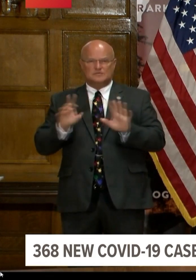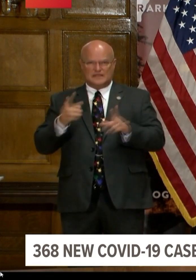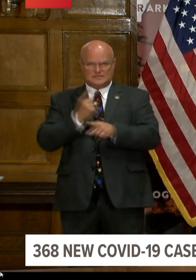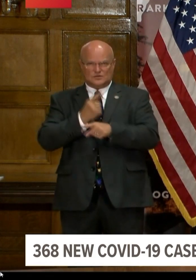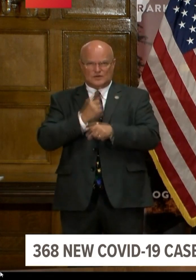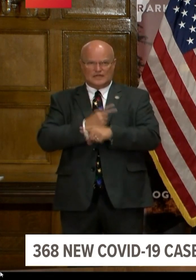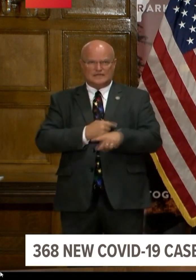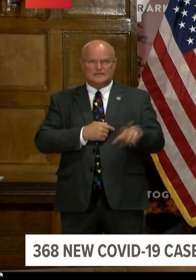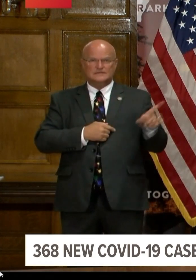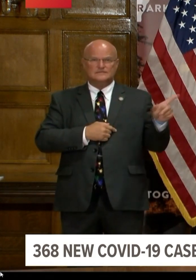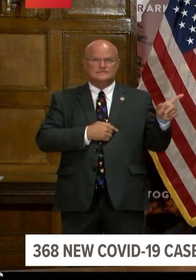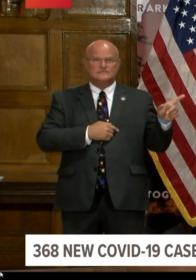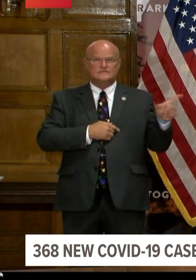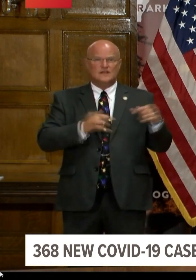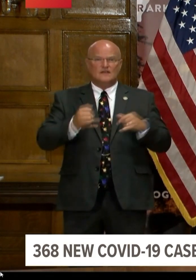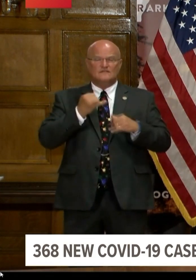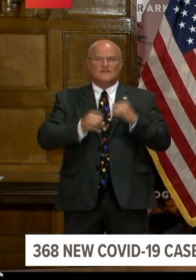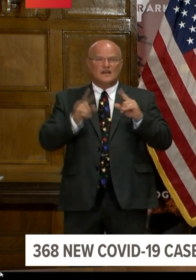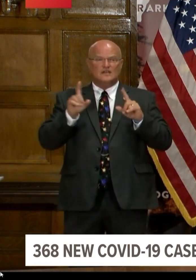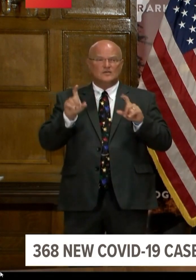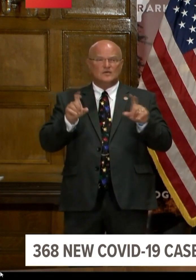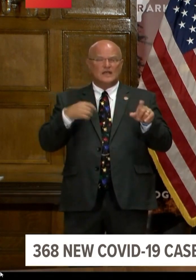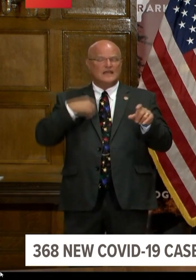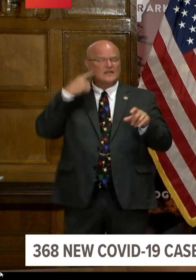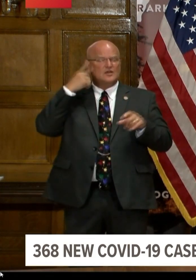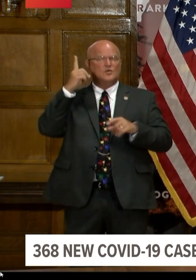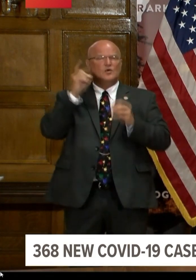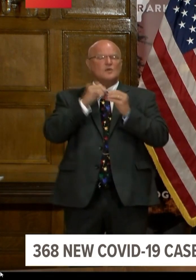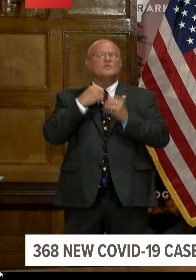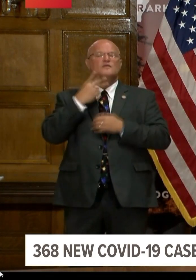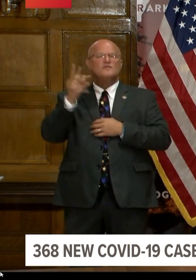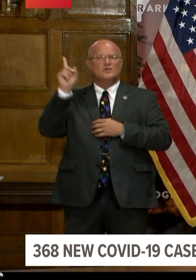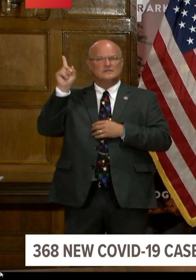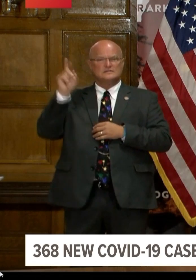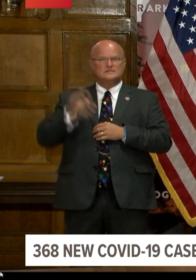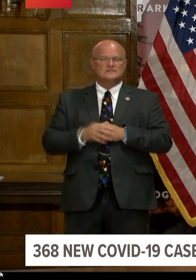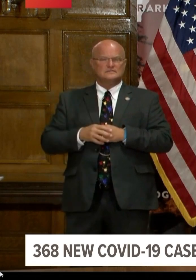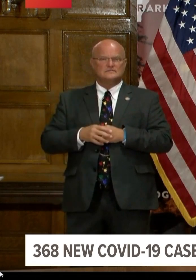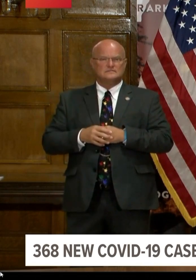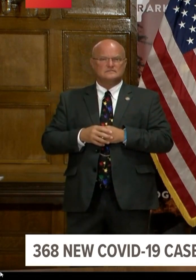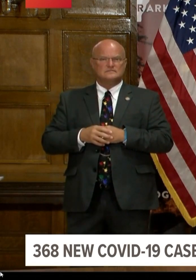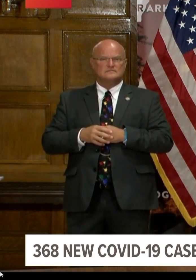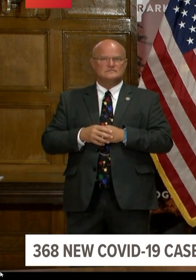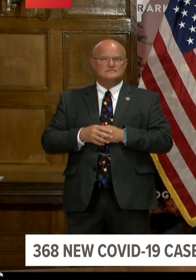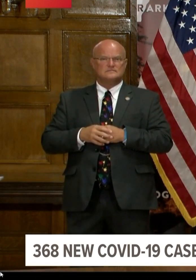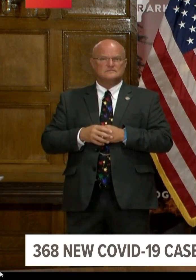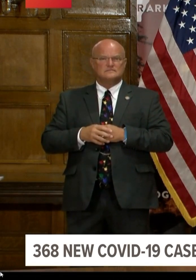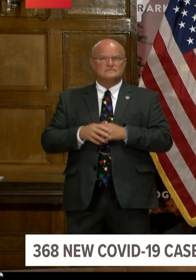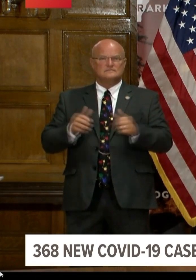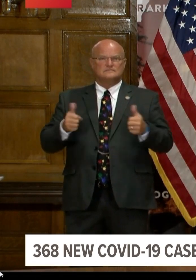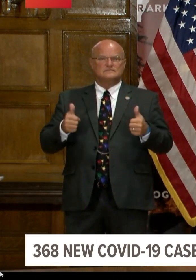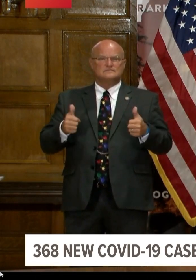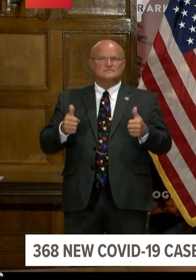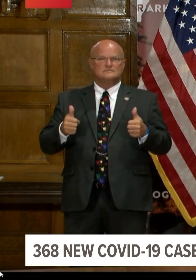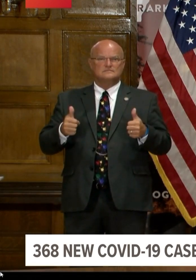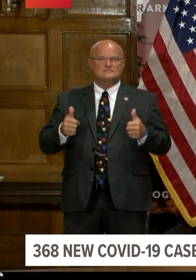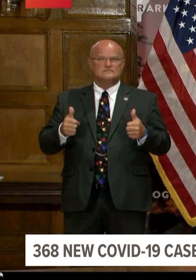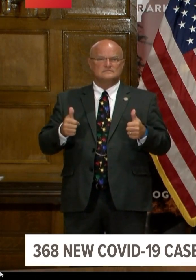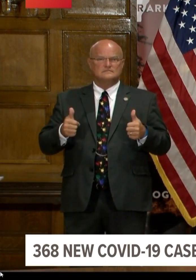And then is there a final question? I think I heard one more voice there. Are we good?